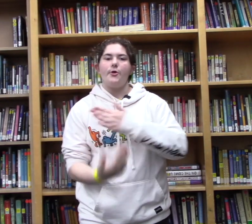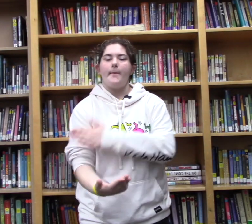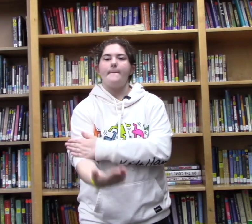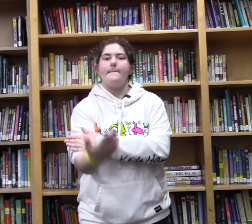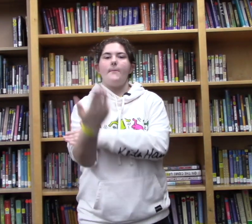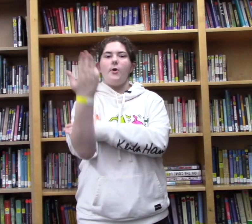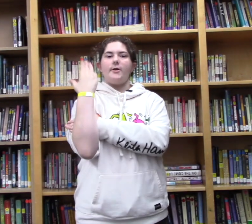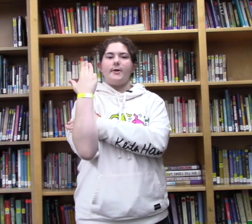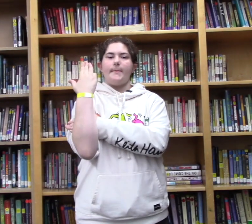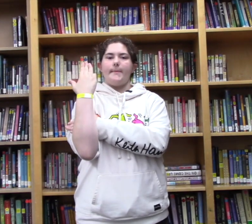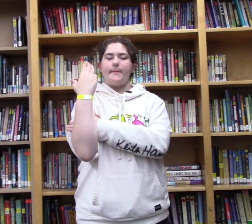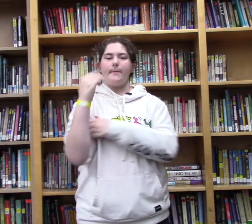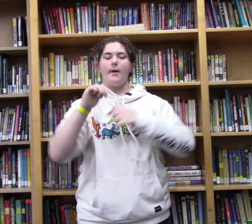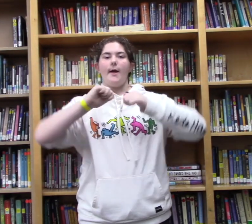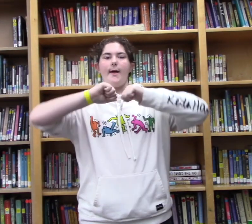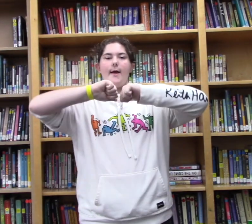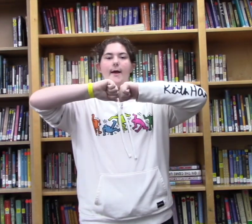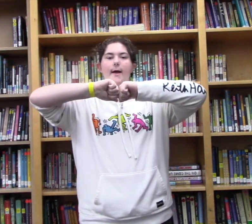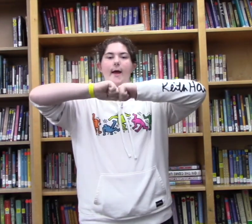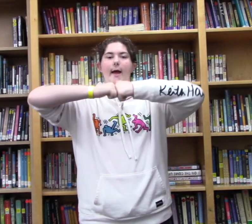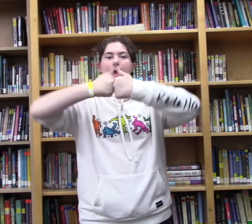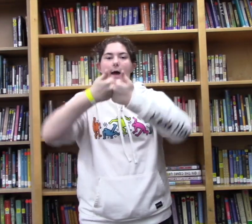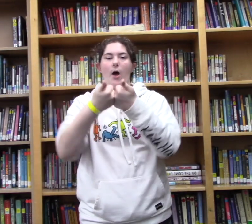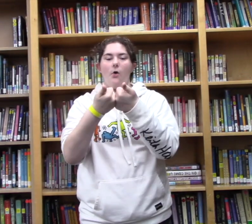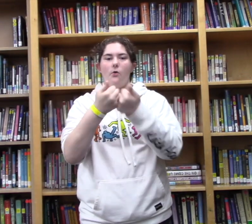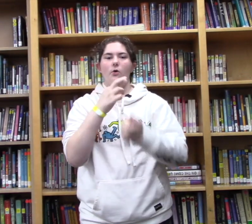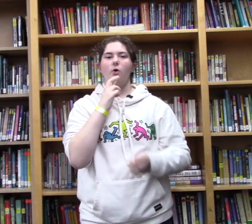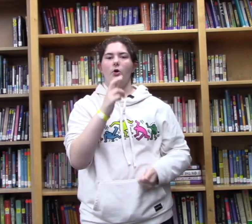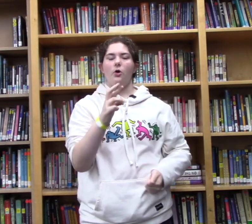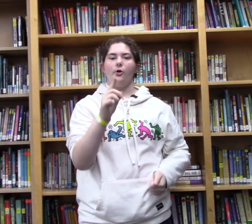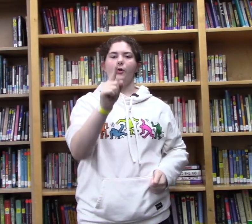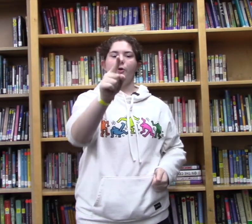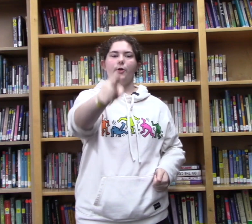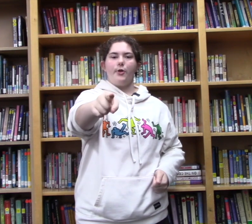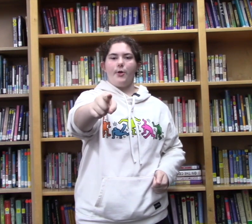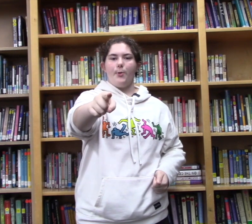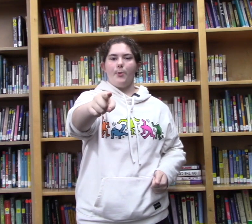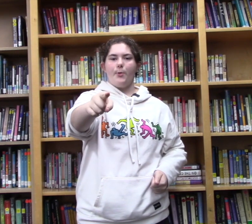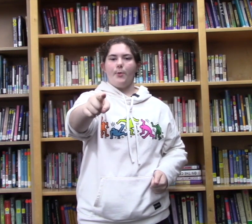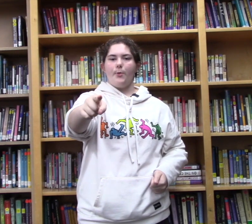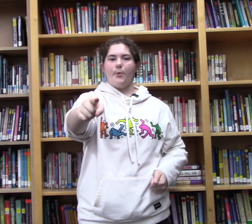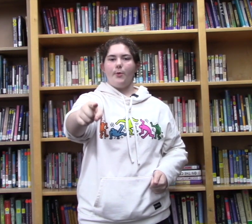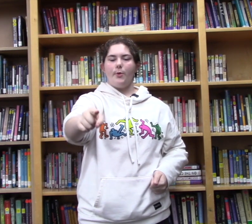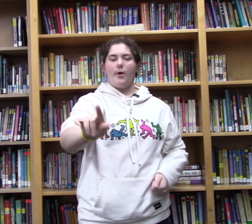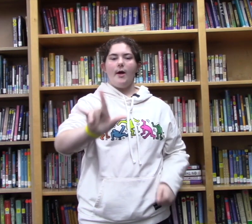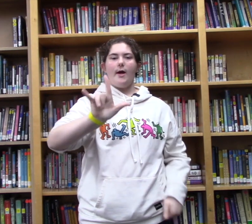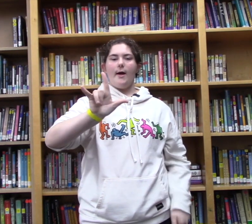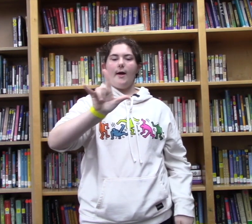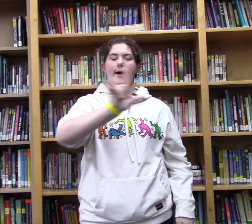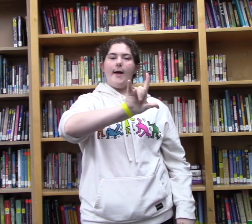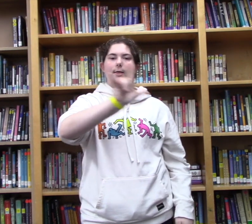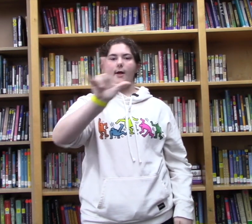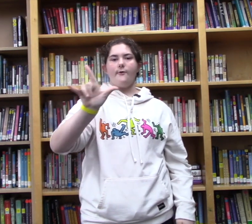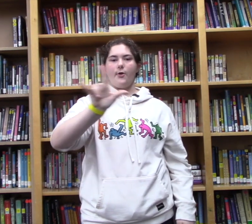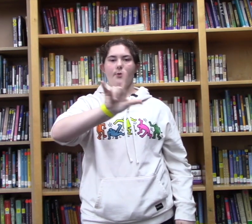morning. How are you? I love you